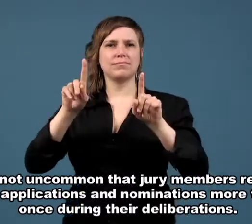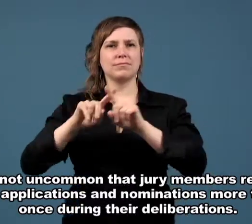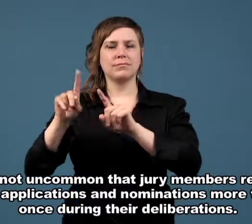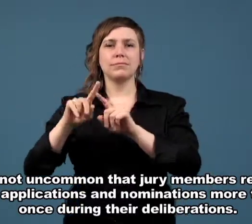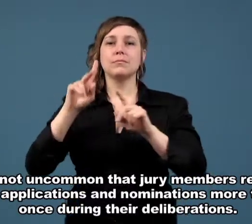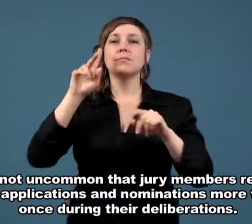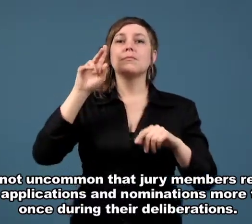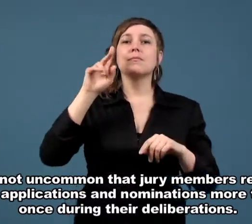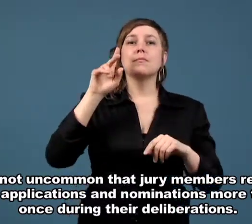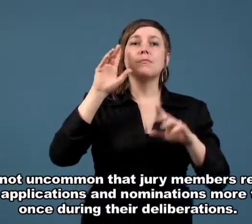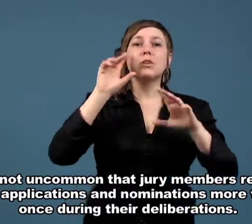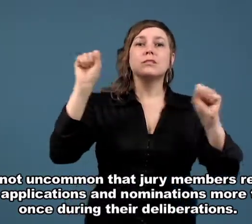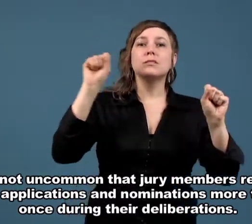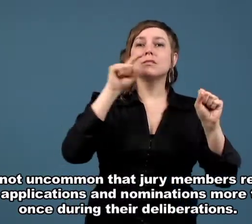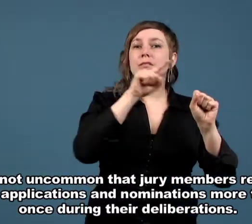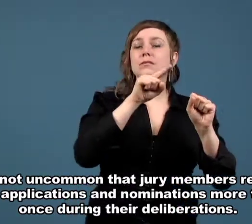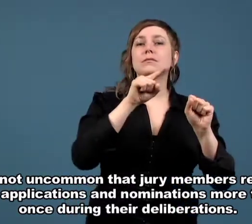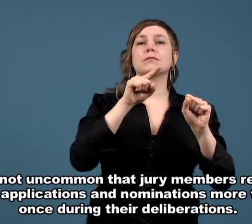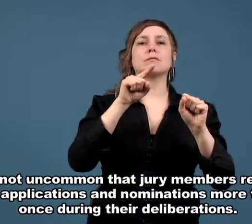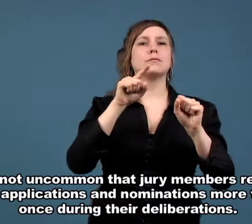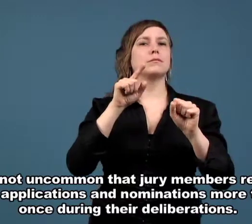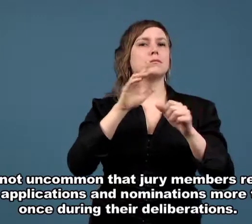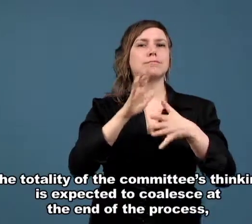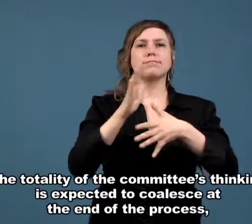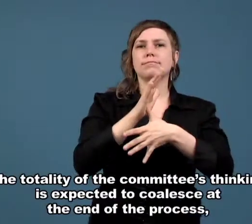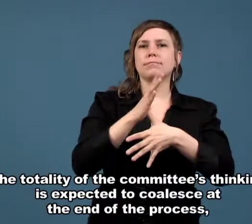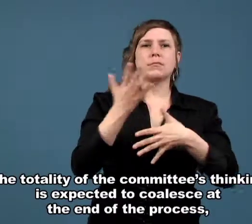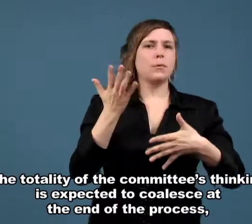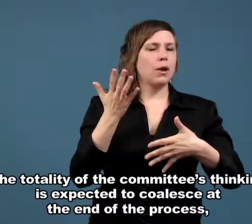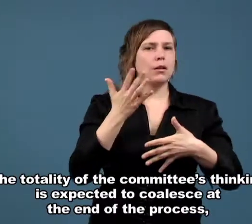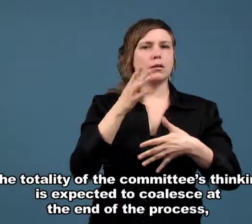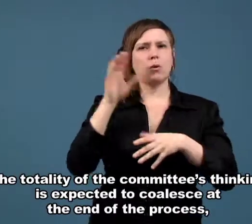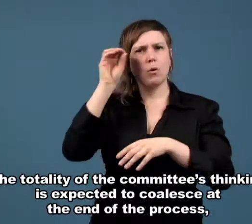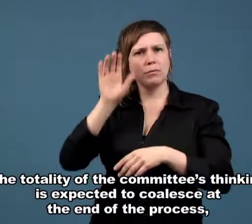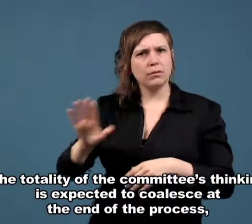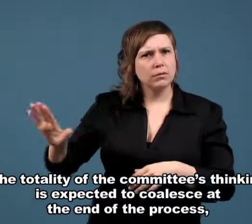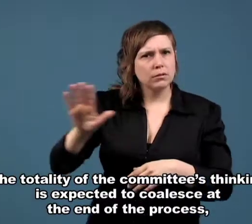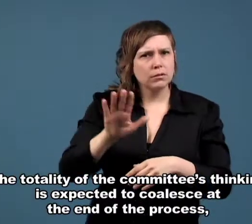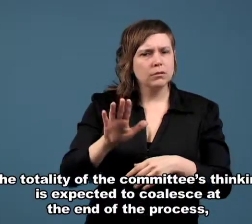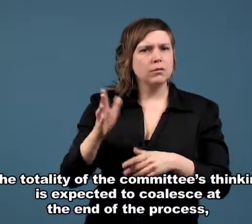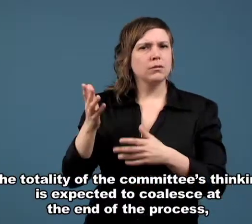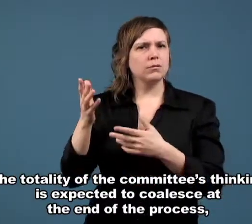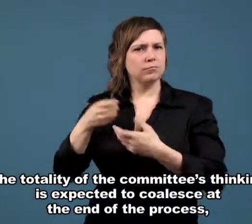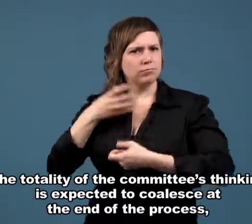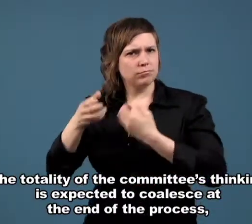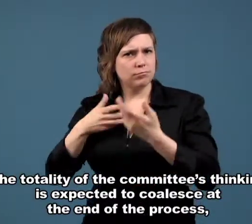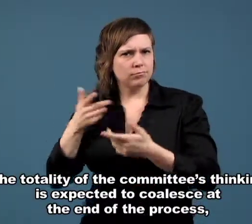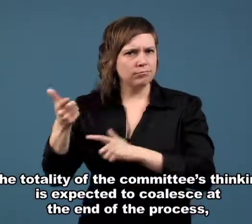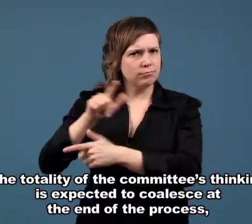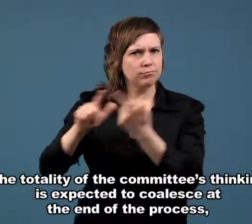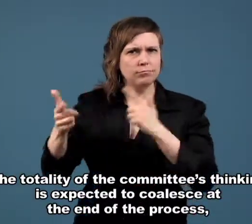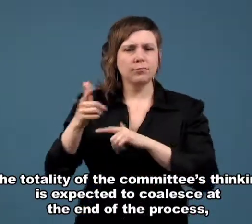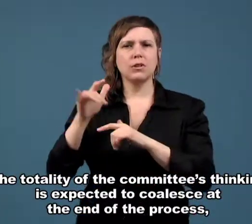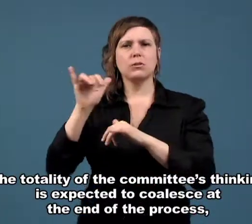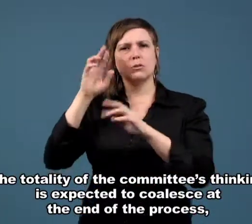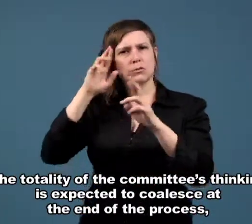more than once during their deliberations. The totality of the committee's thinking is expected to coalesce at the